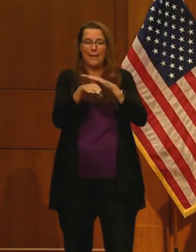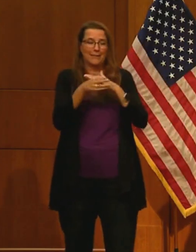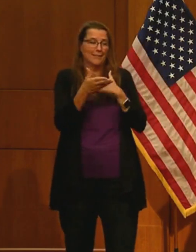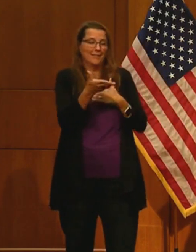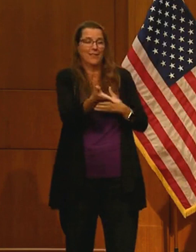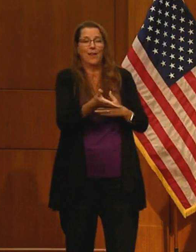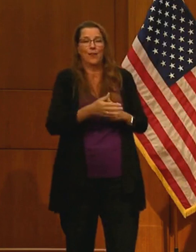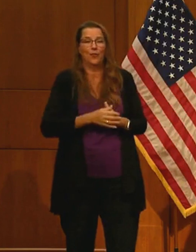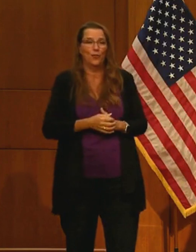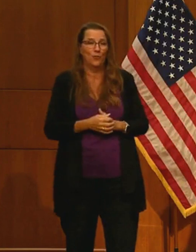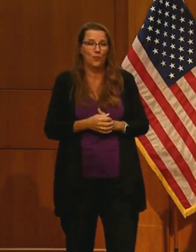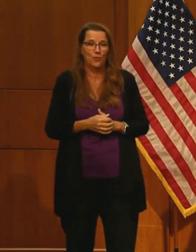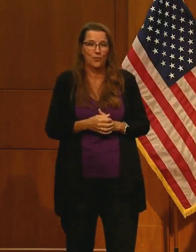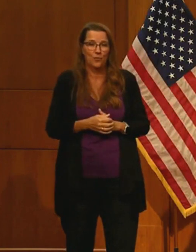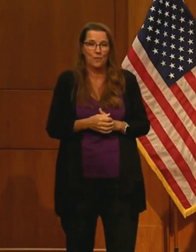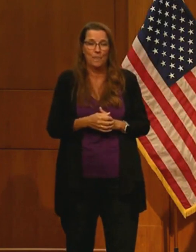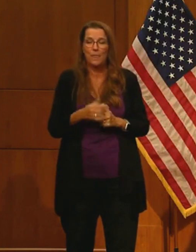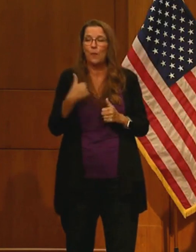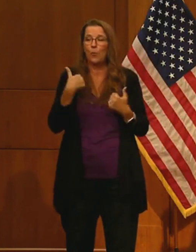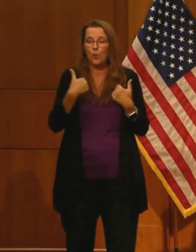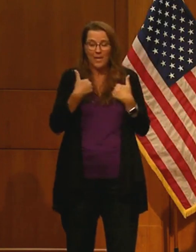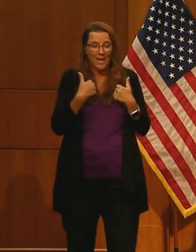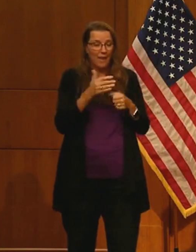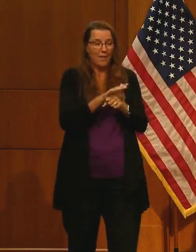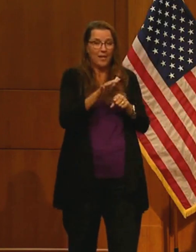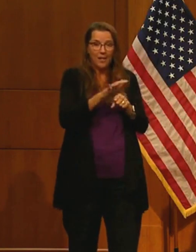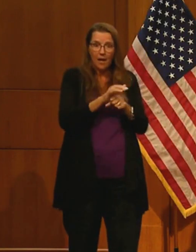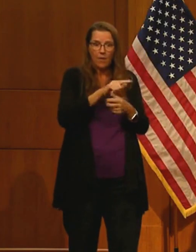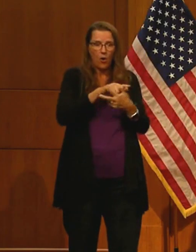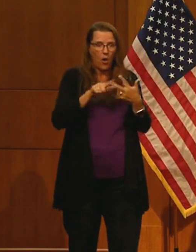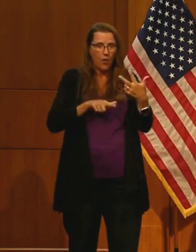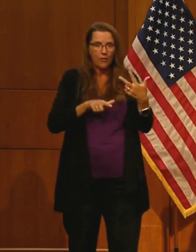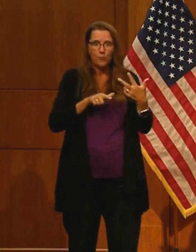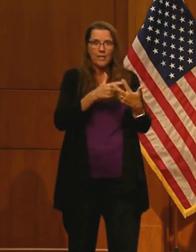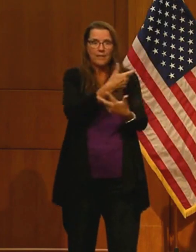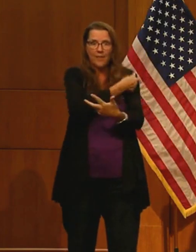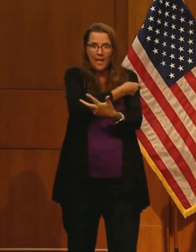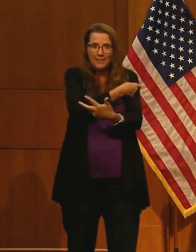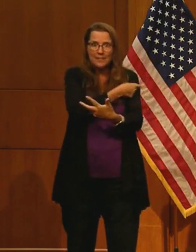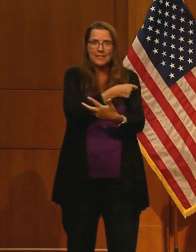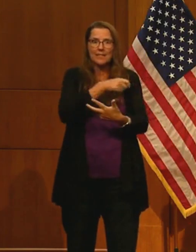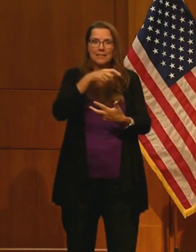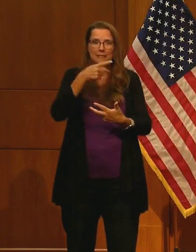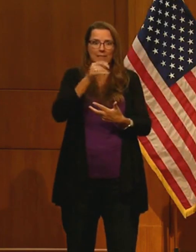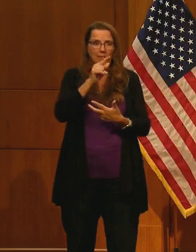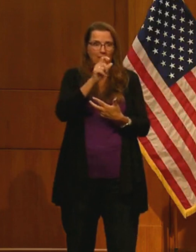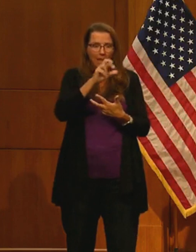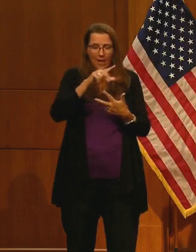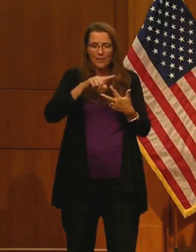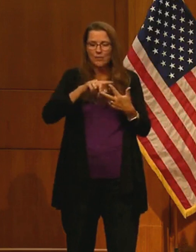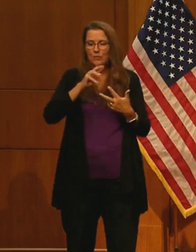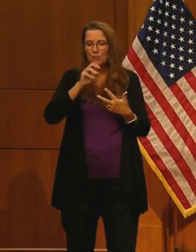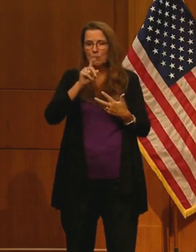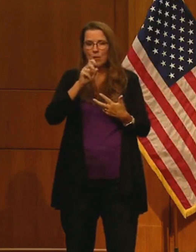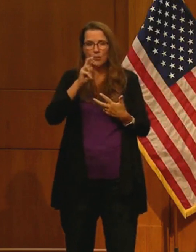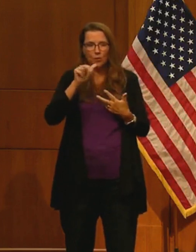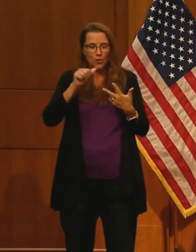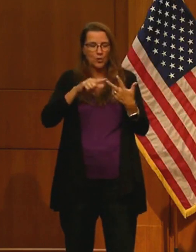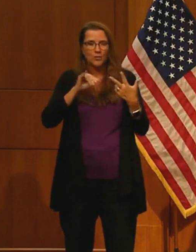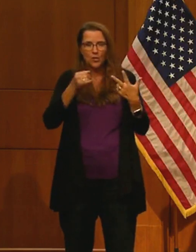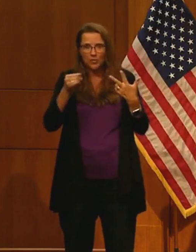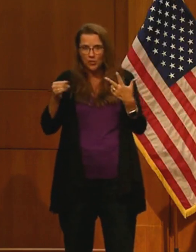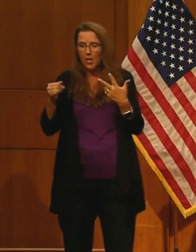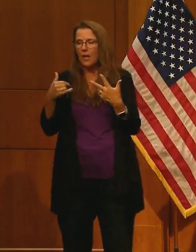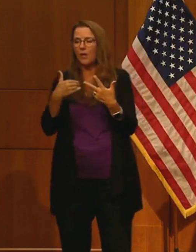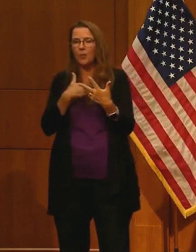there. And we have the supply of all 3 vaccines. We will have the supplies for, and we do now, for